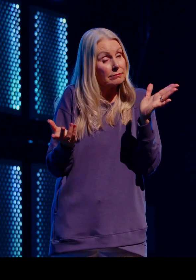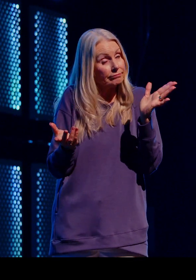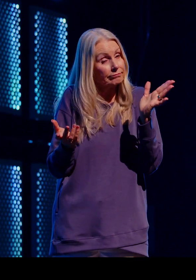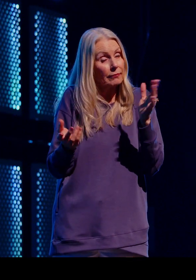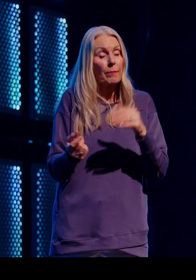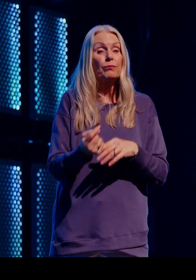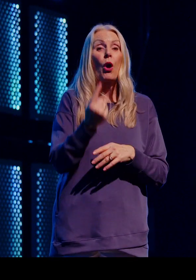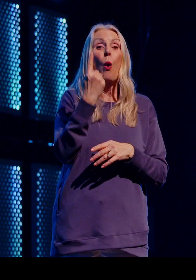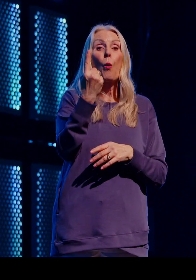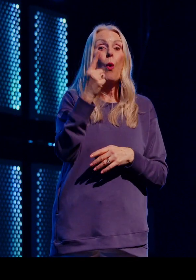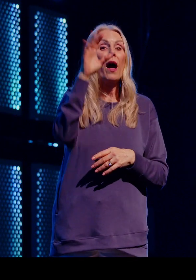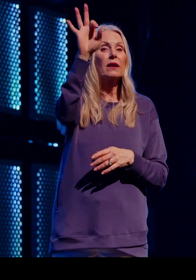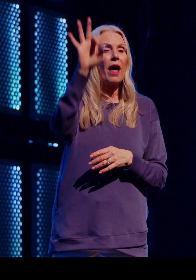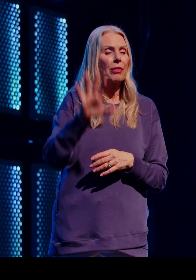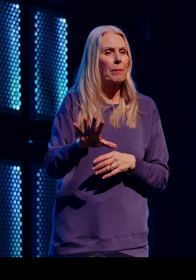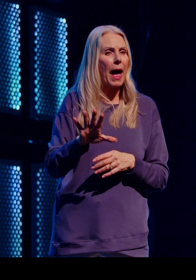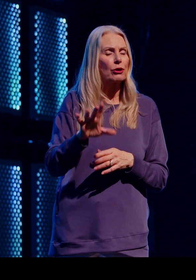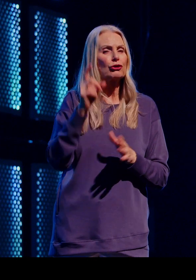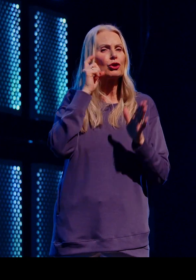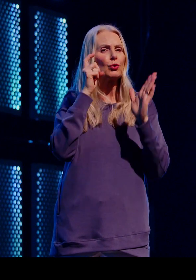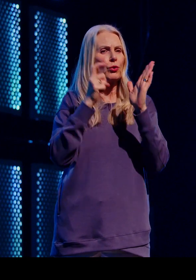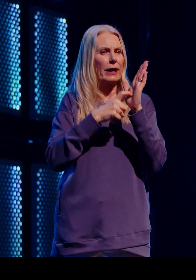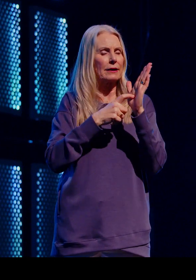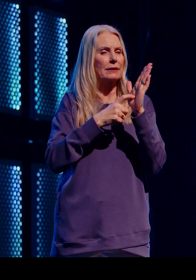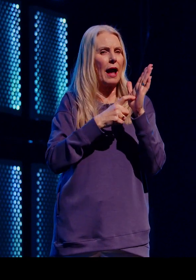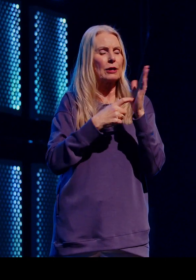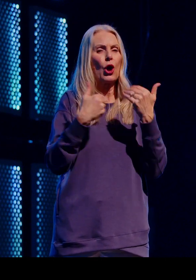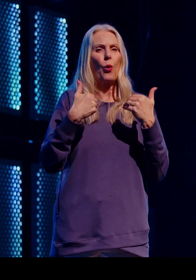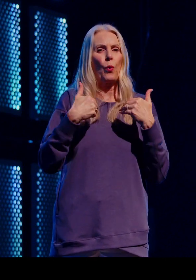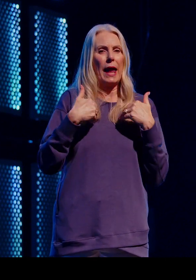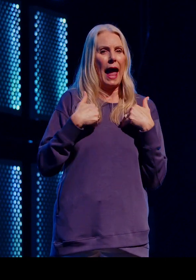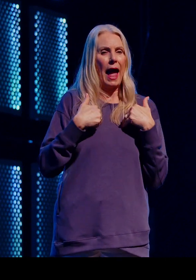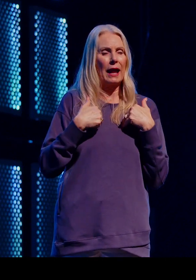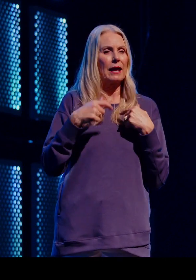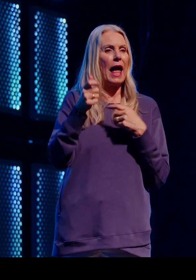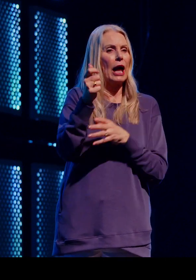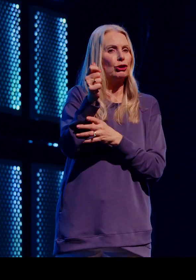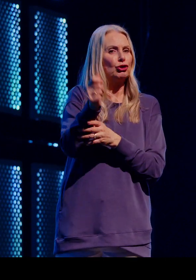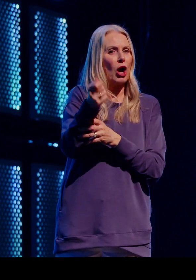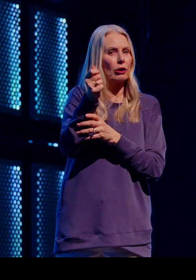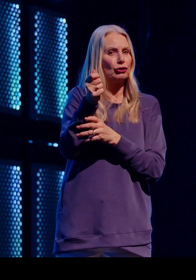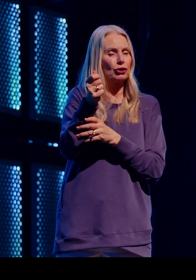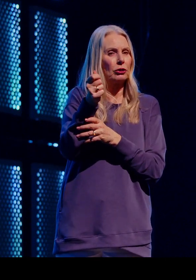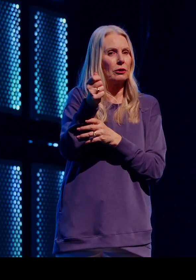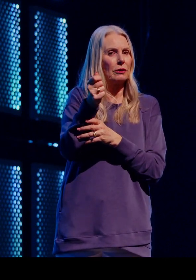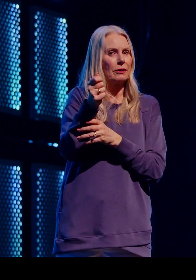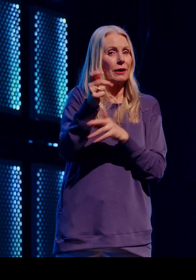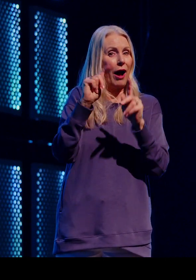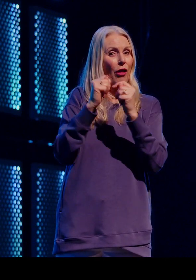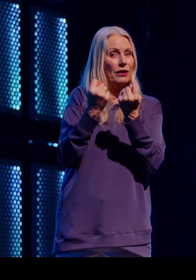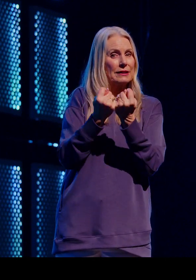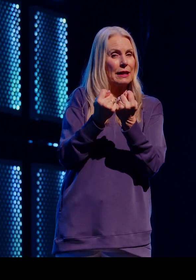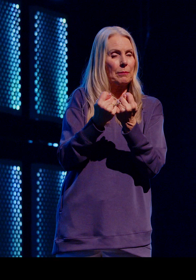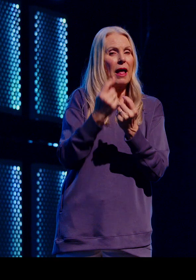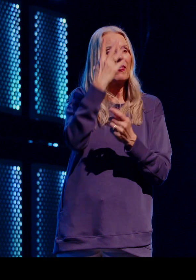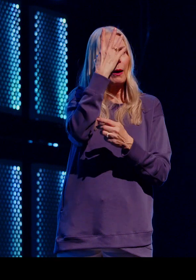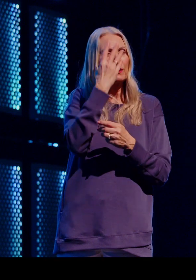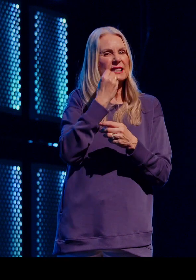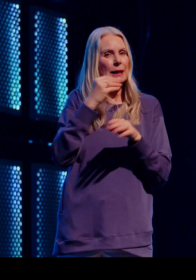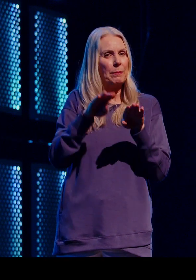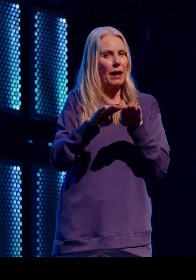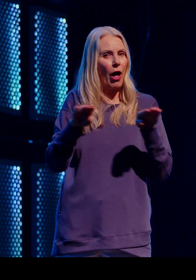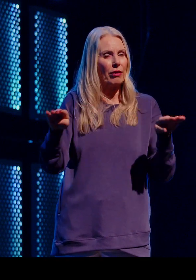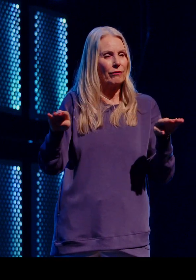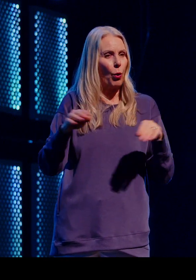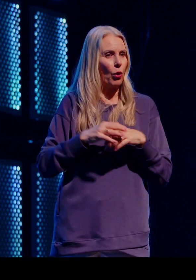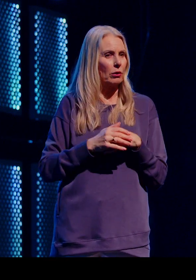One of the pastors recognized that there's a judge on our team, a county judge, who was sleeping on the floor of his church. And he was